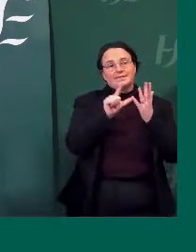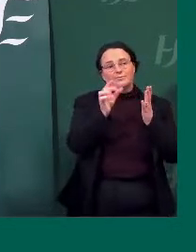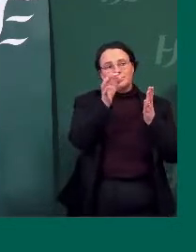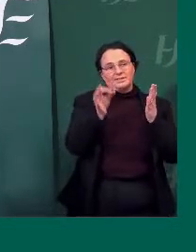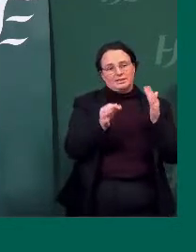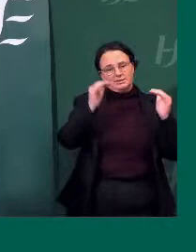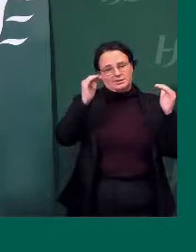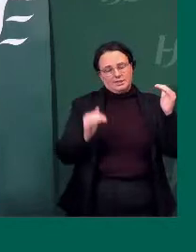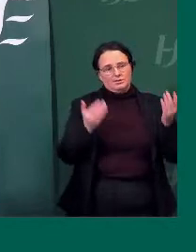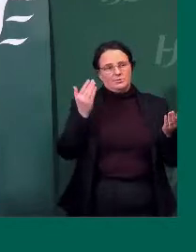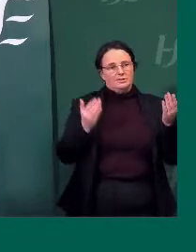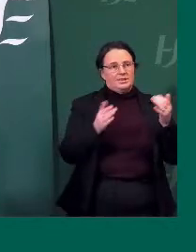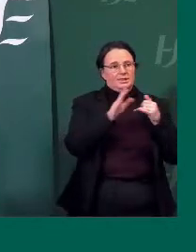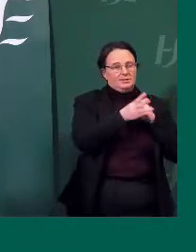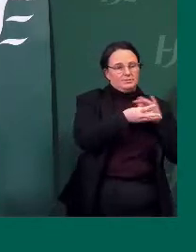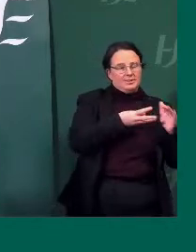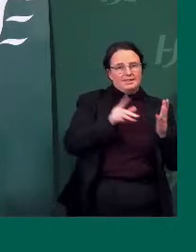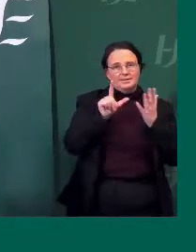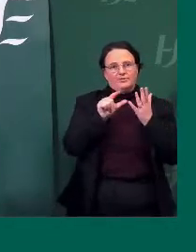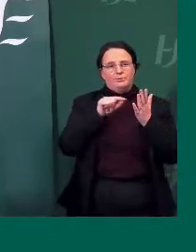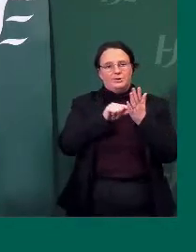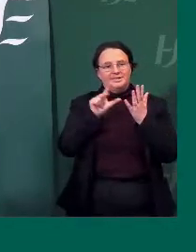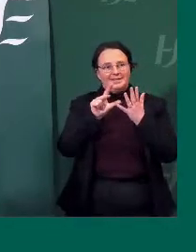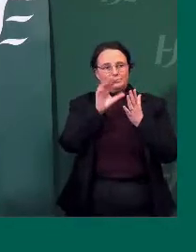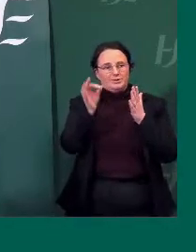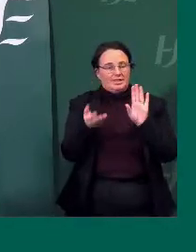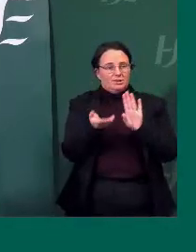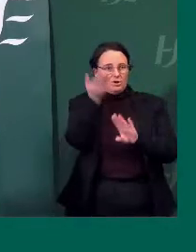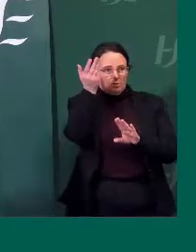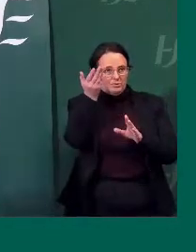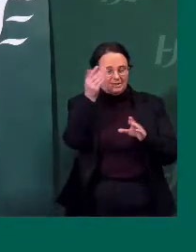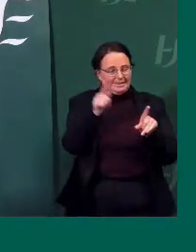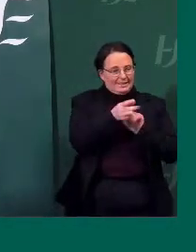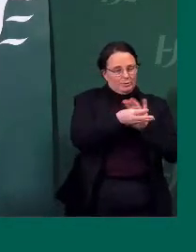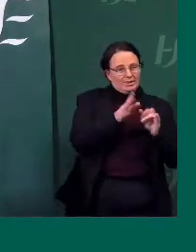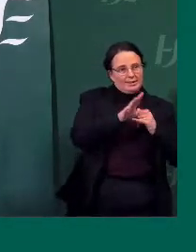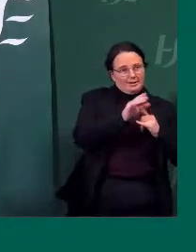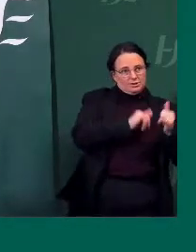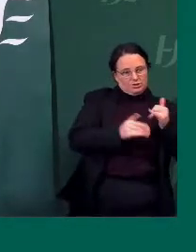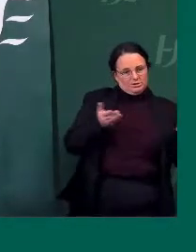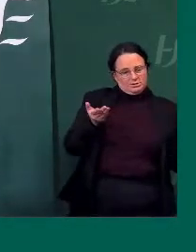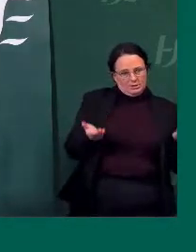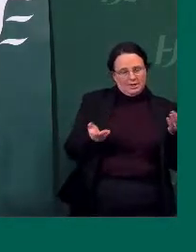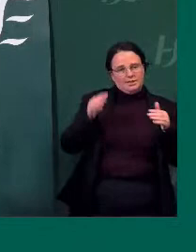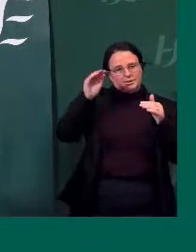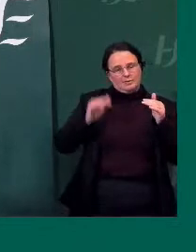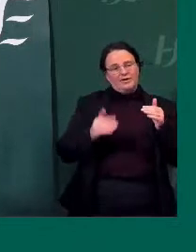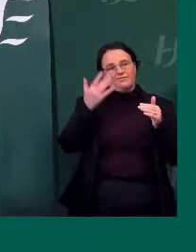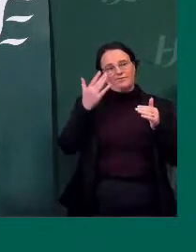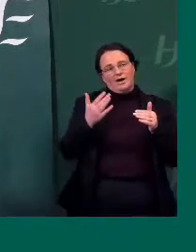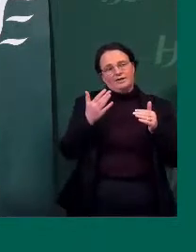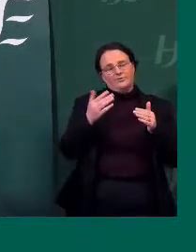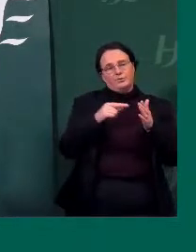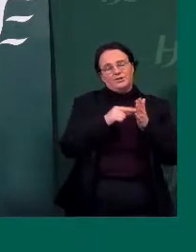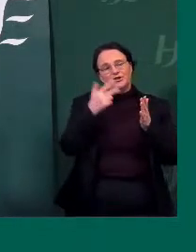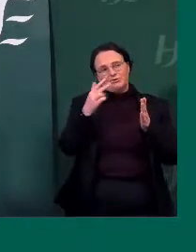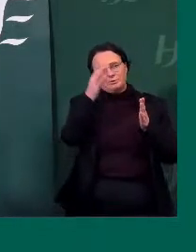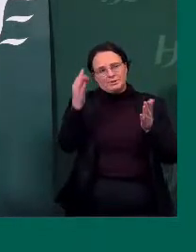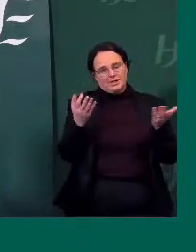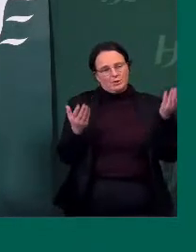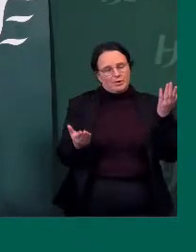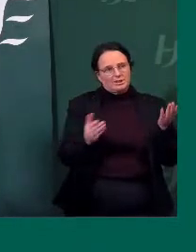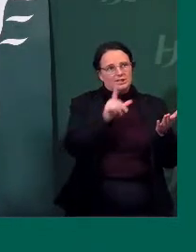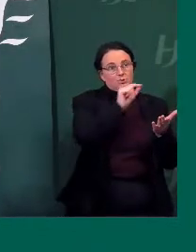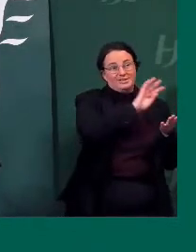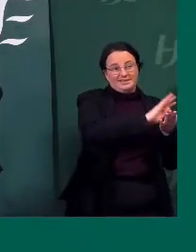on last week, 7.8% up on the same week last year, and that's down 5.3% on the same week in 2019. So we've